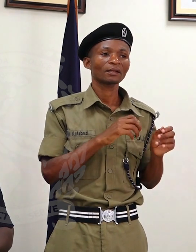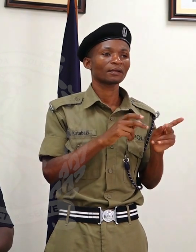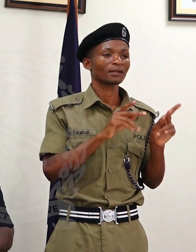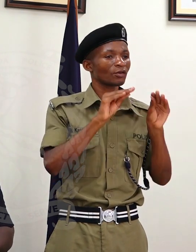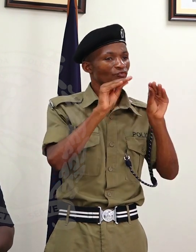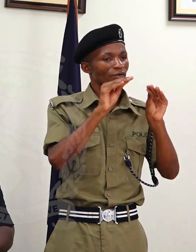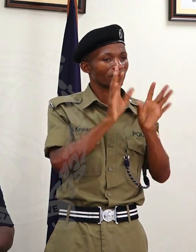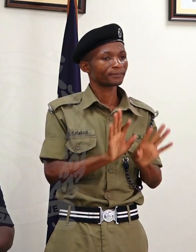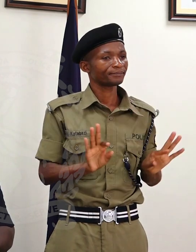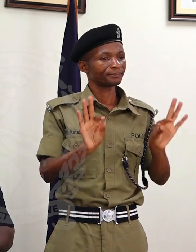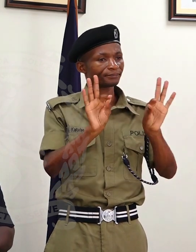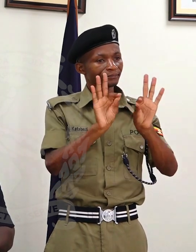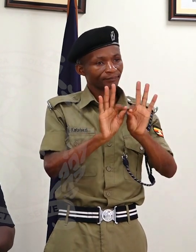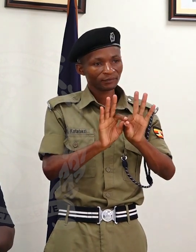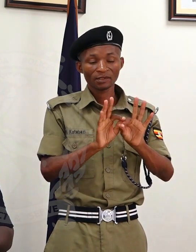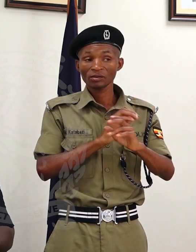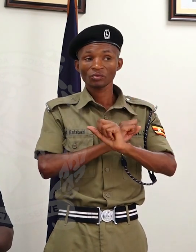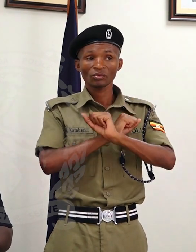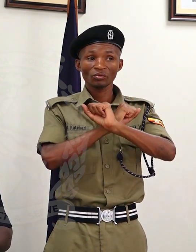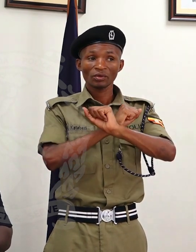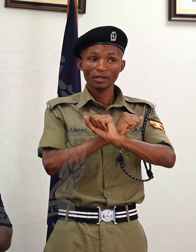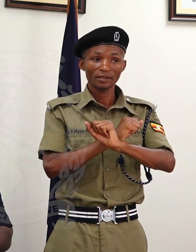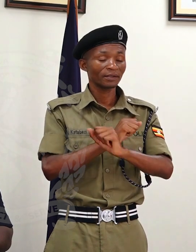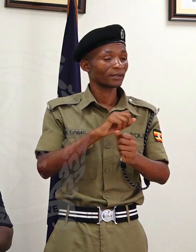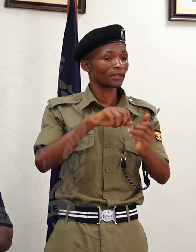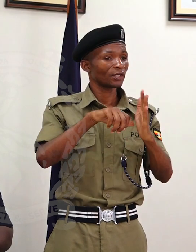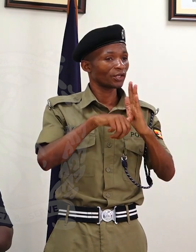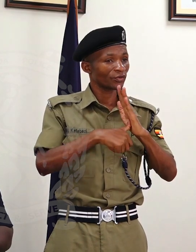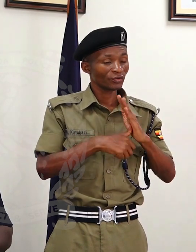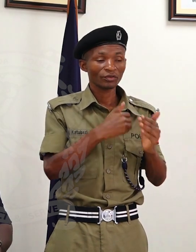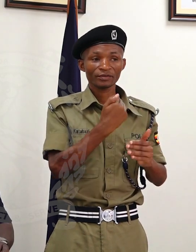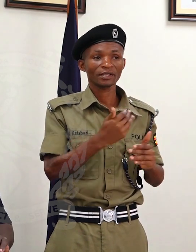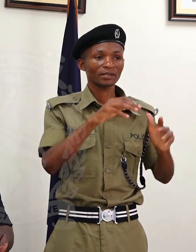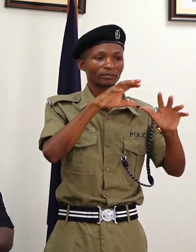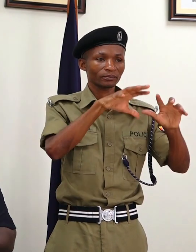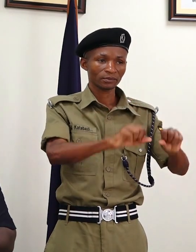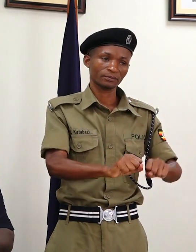guarding against such incidents of child kidnapping.